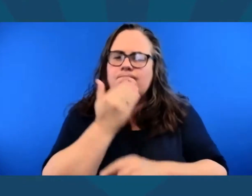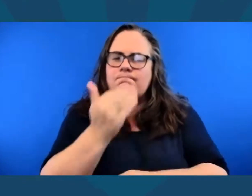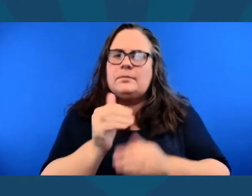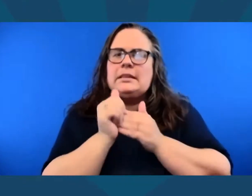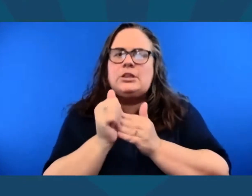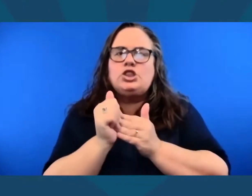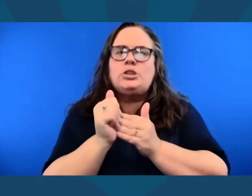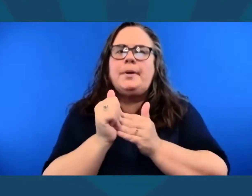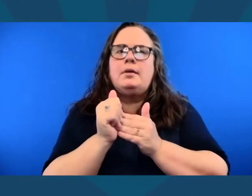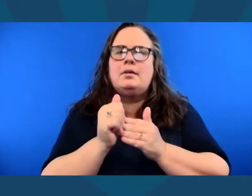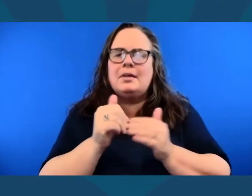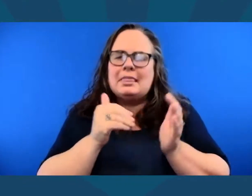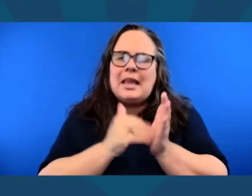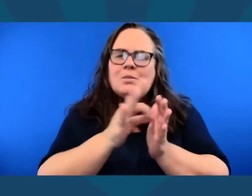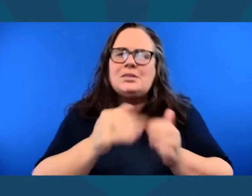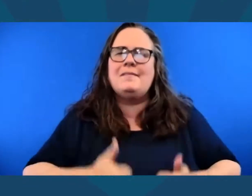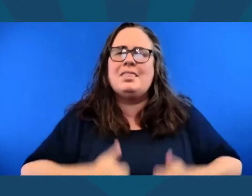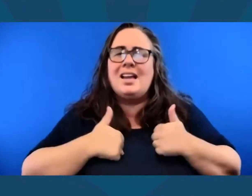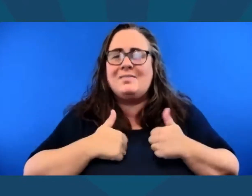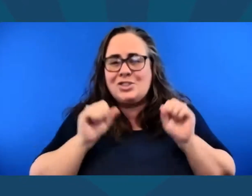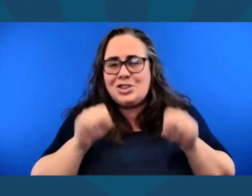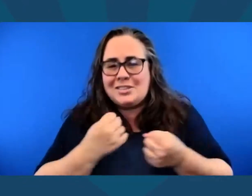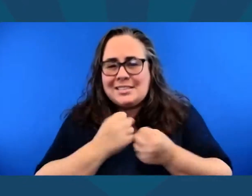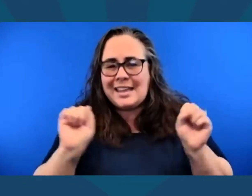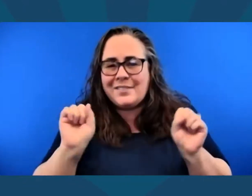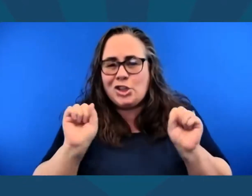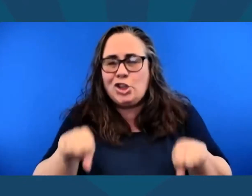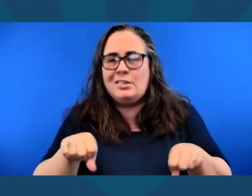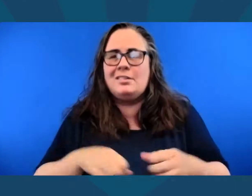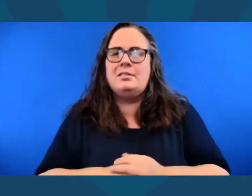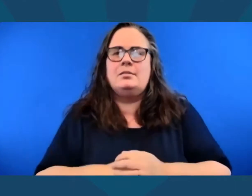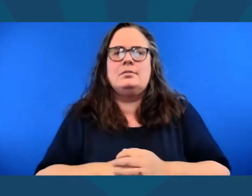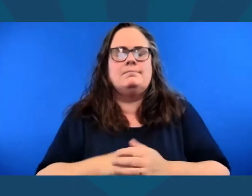With proper leadership, thousands of lives could have been saved.